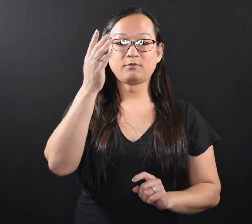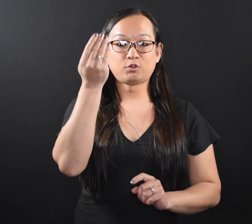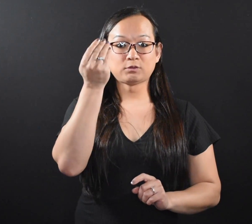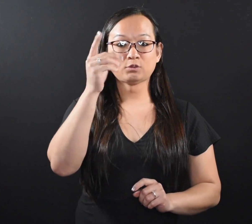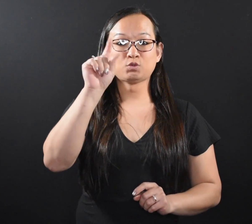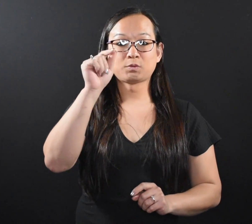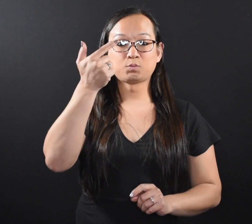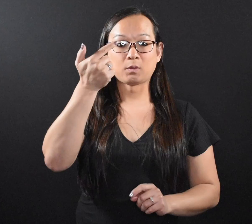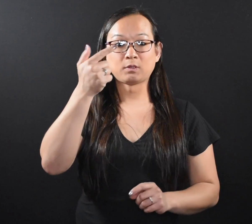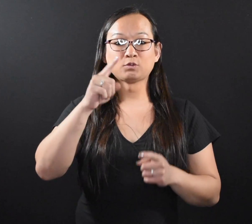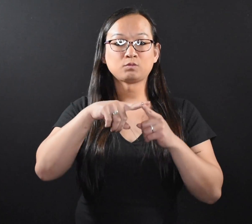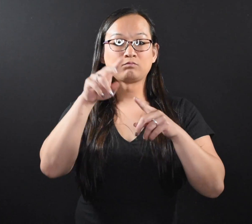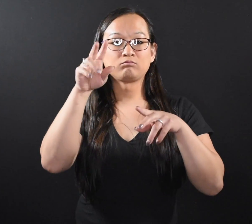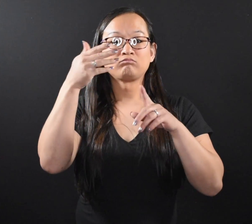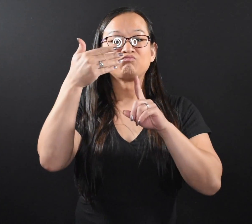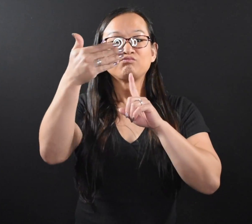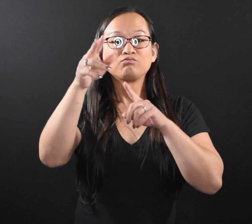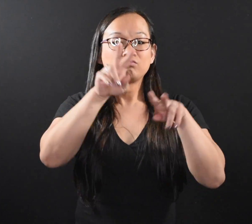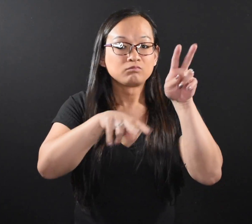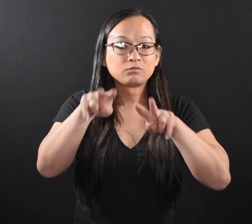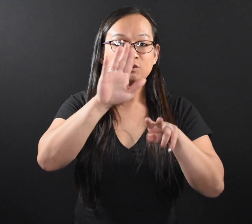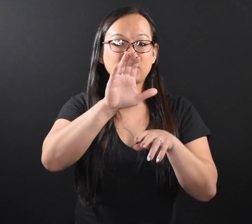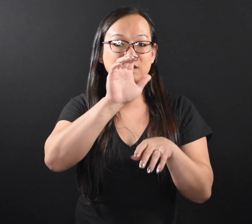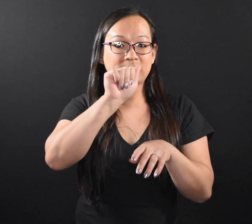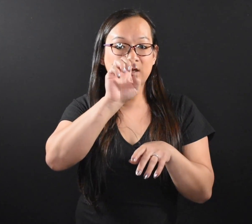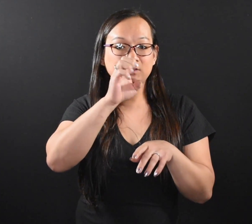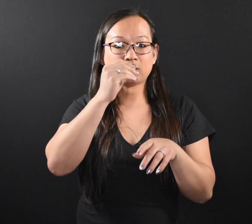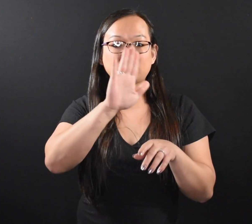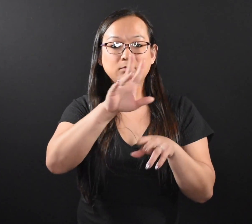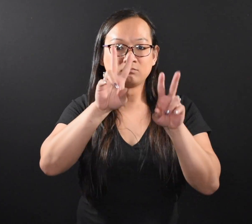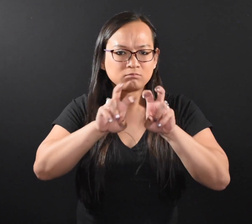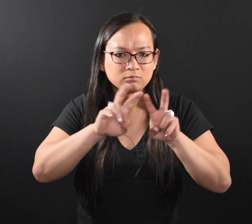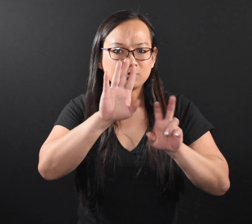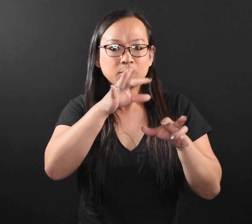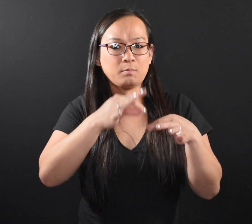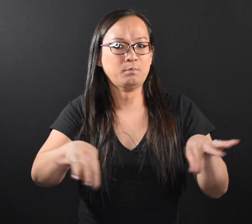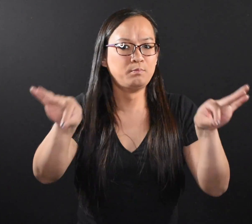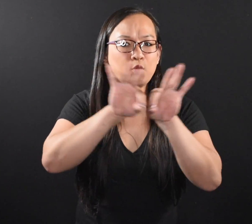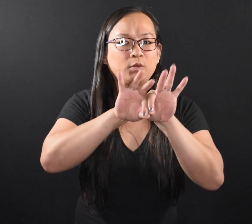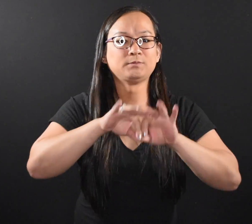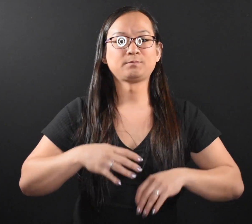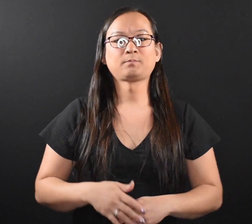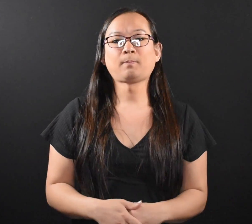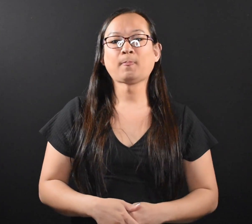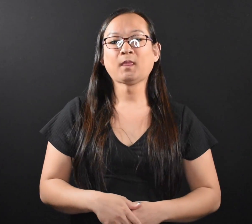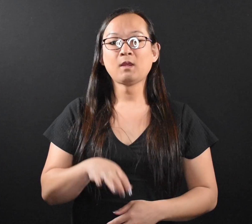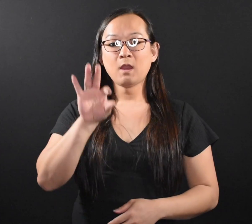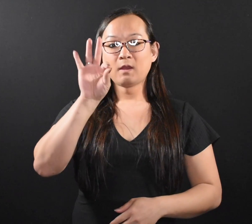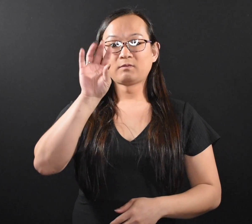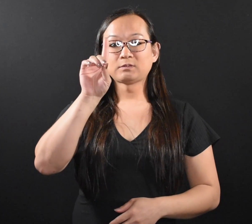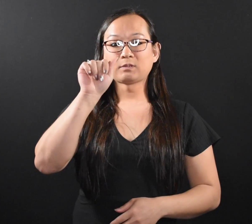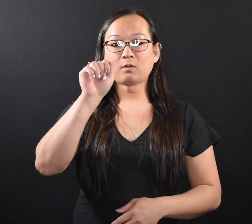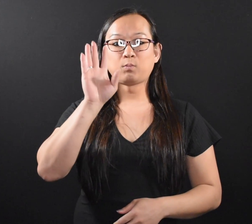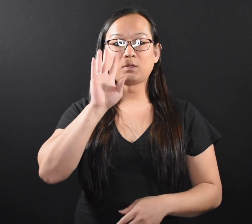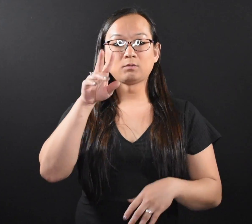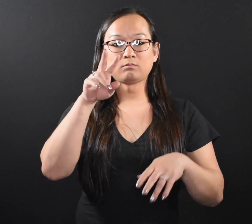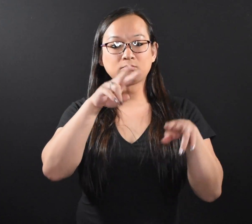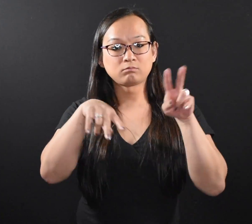14, 2021, to further review these cases and assess their potential significance. The FDA